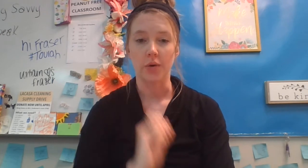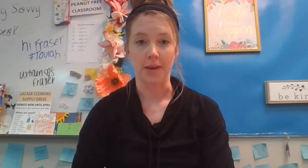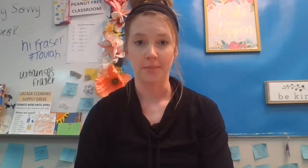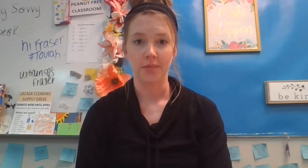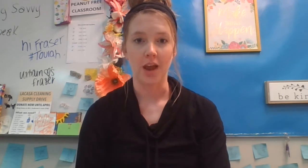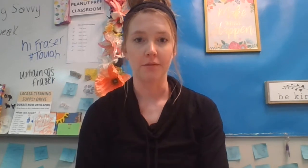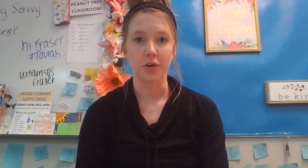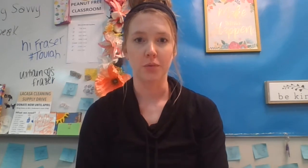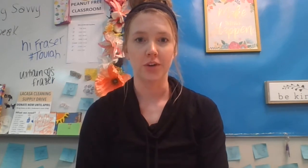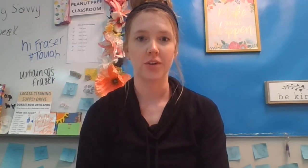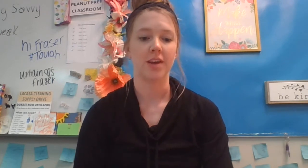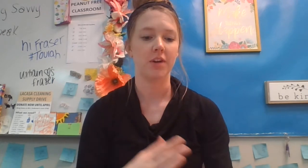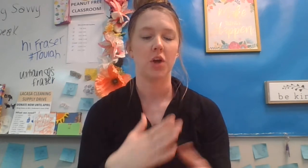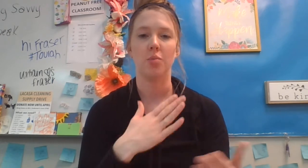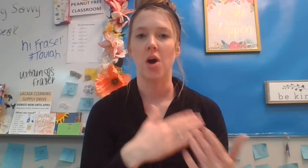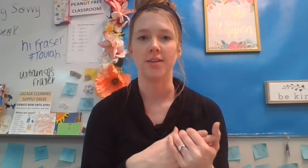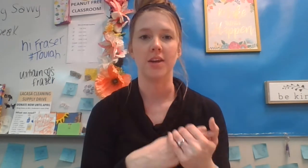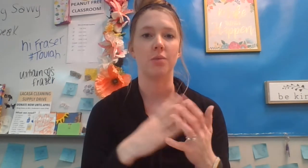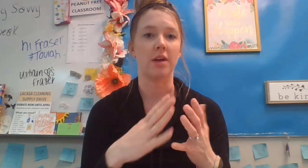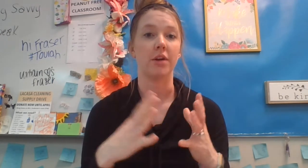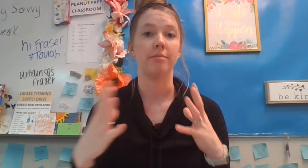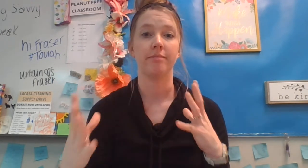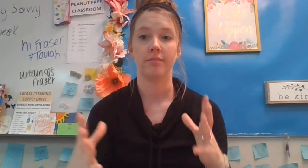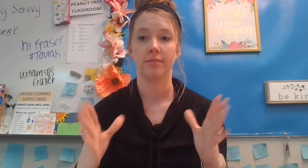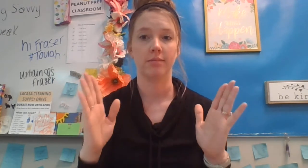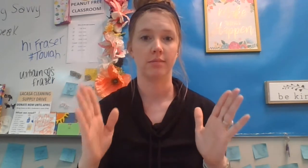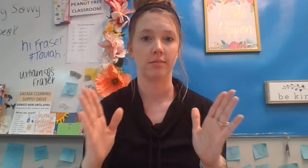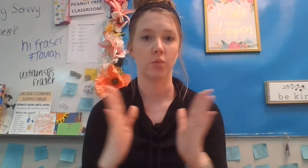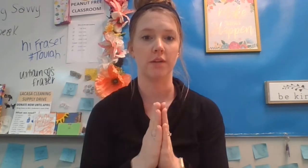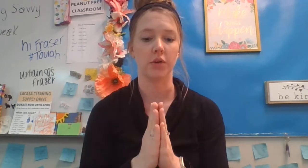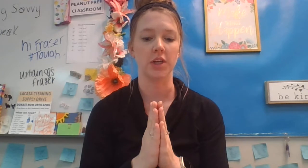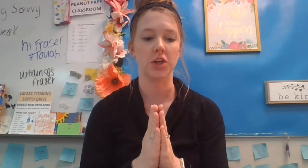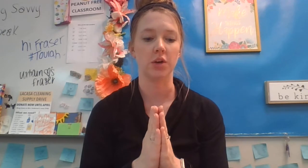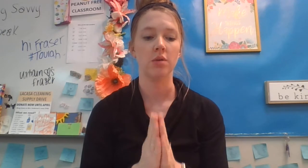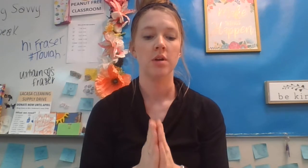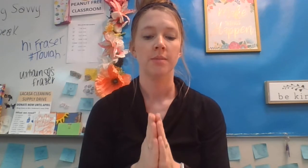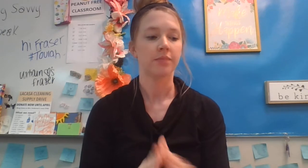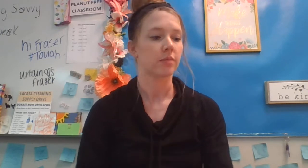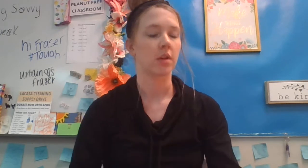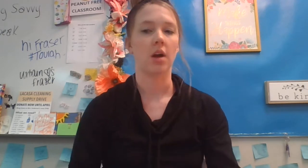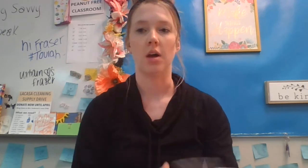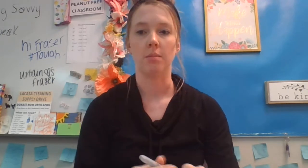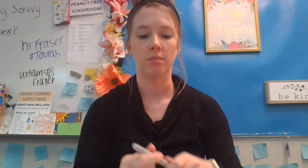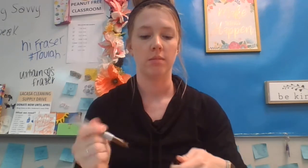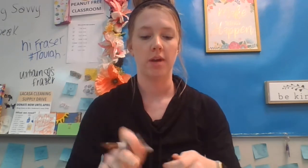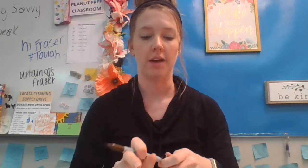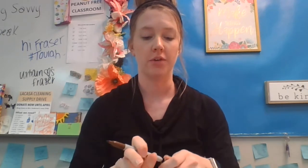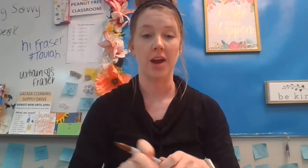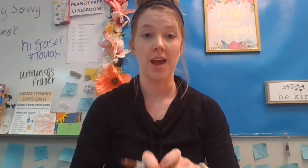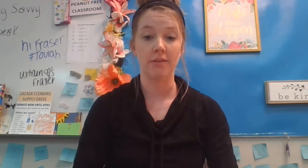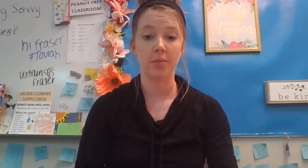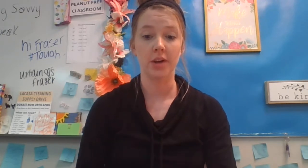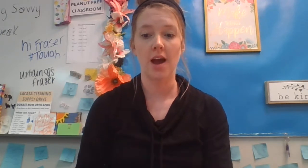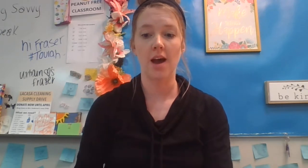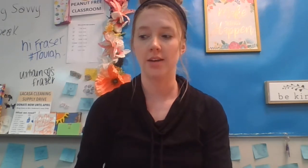Okay, after you've watched that video, paused it, whatever you need to do, after everybody has